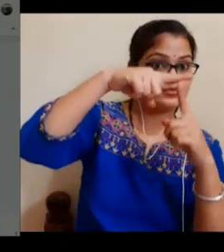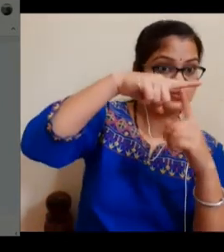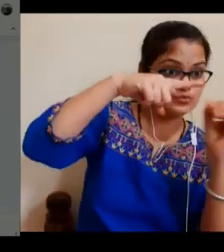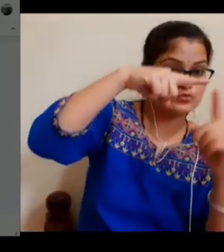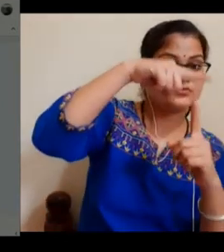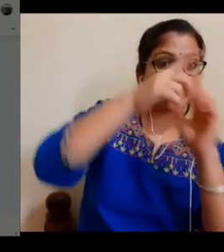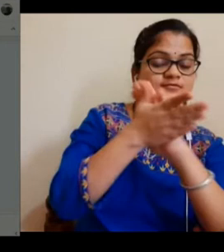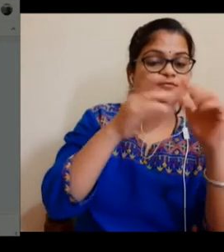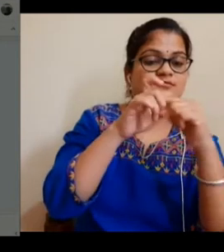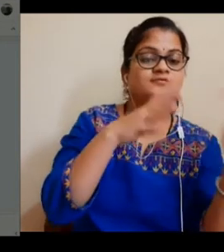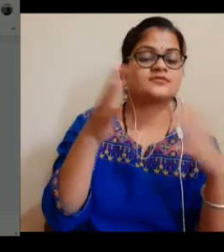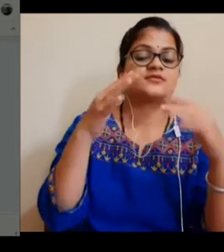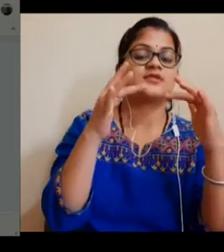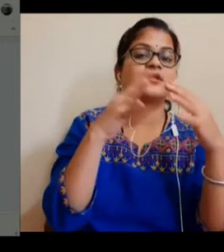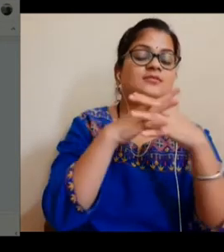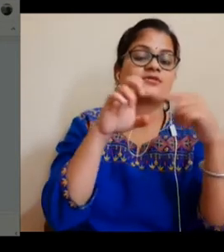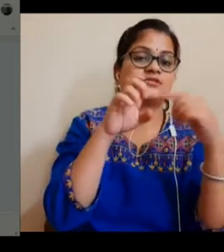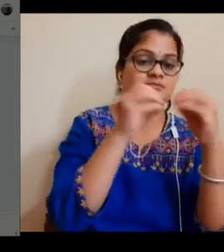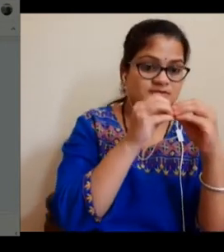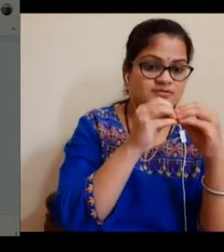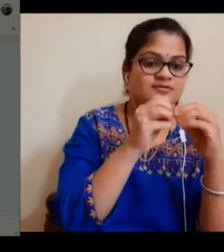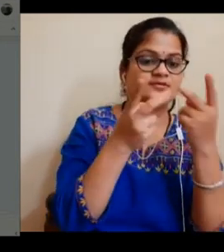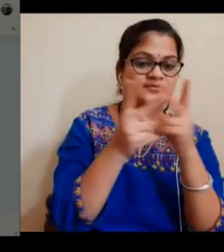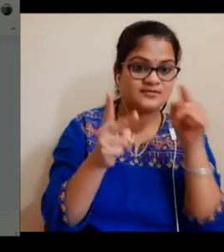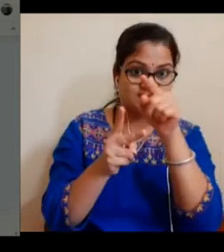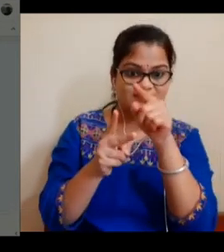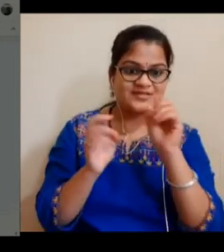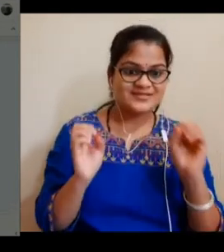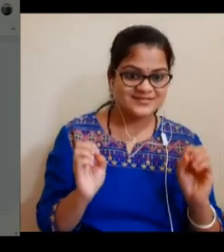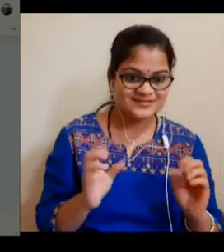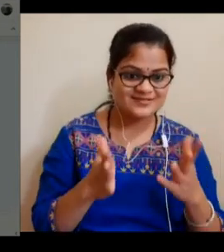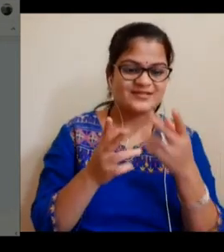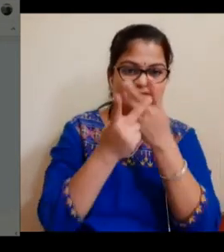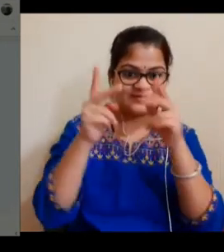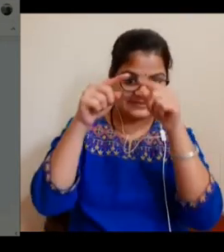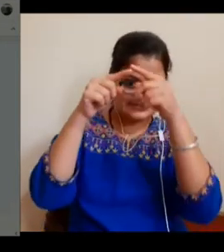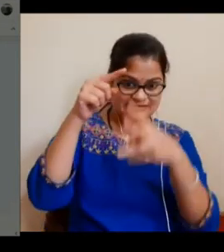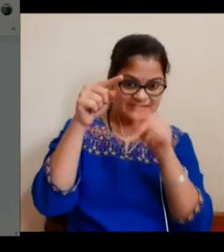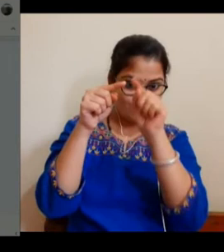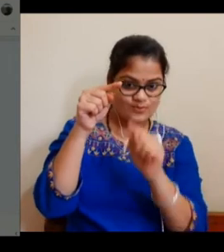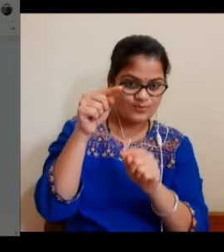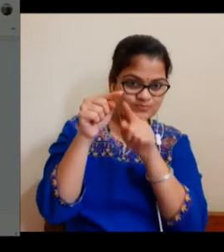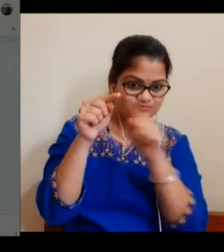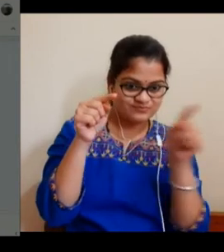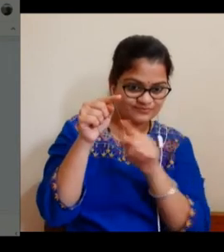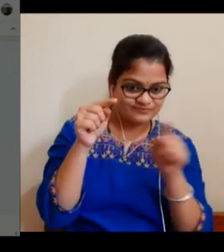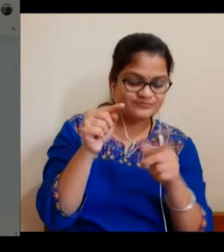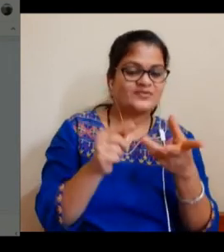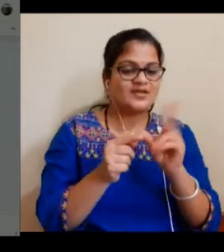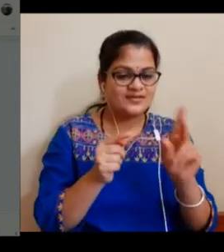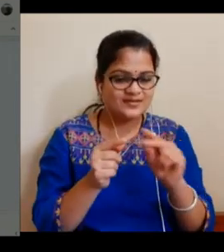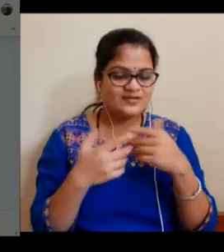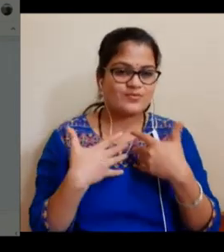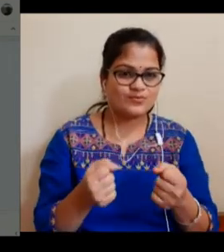So there are options here: start slideshow as soon as the player loads, restart the slideshow after the last slide, meaning it will keep